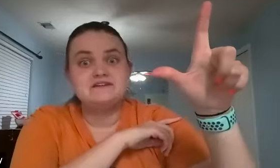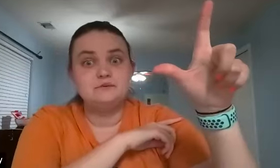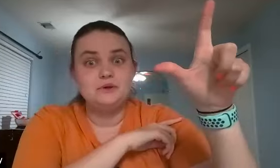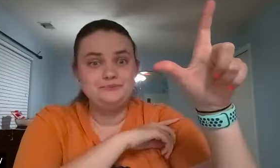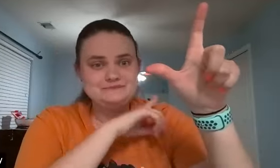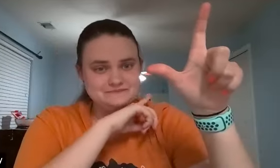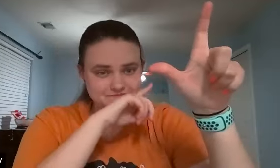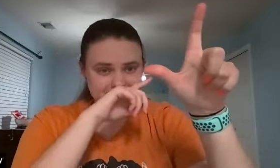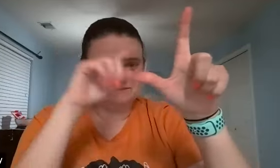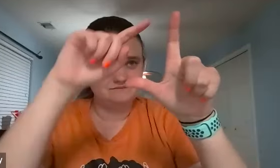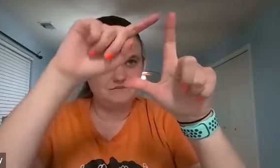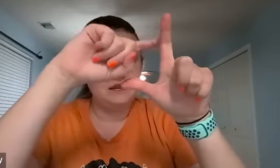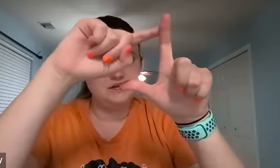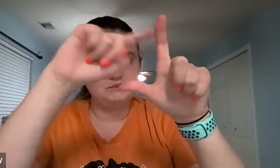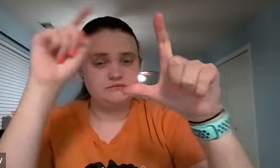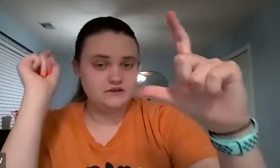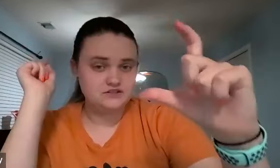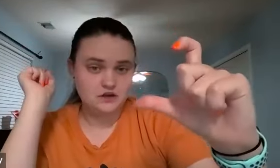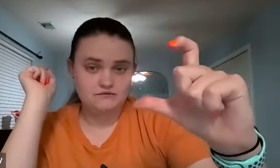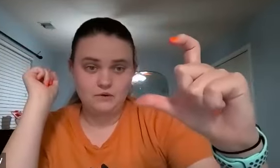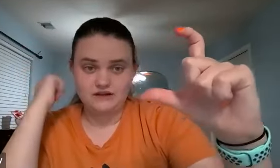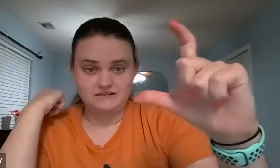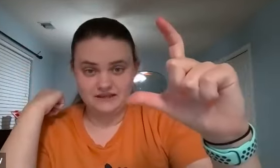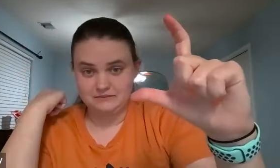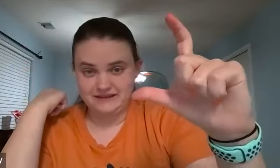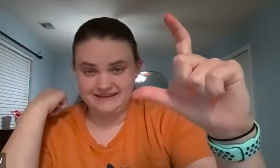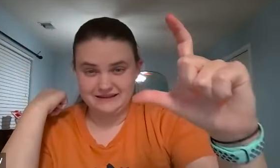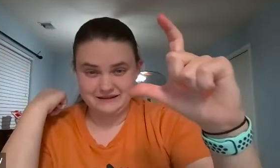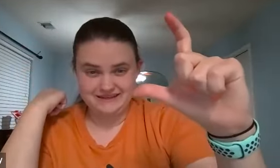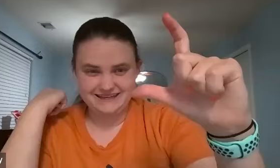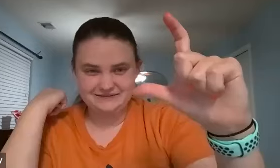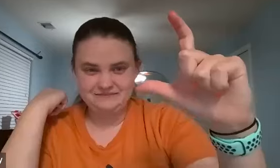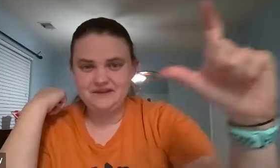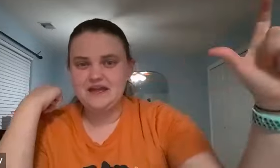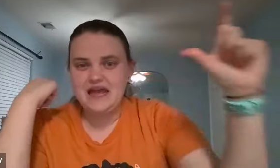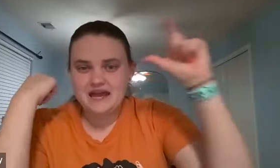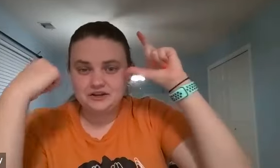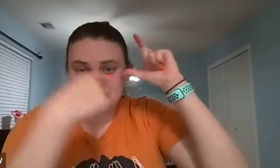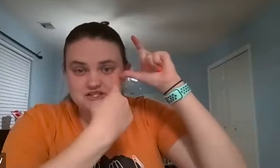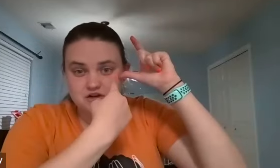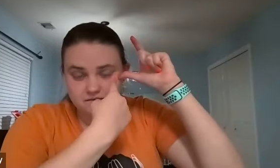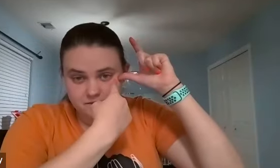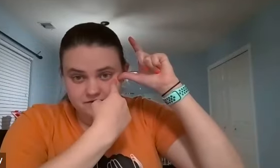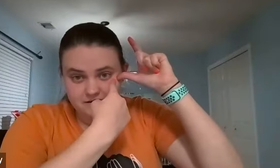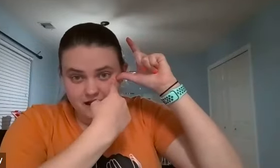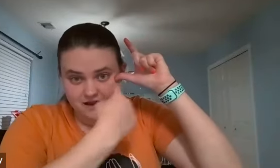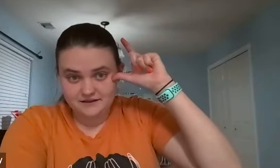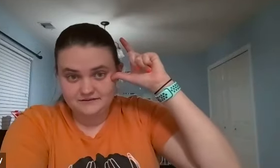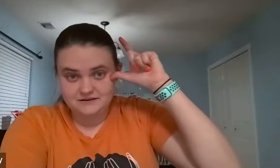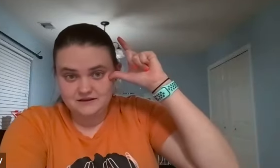for moon. And your finger's going to go forward, kind of like in a bend, like bending it. And you're going to start from your eye